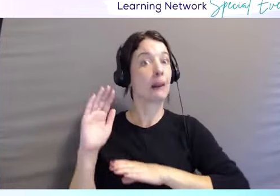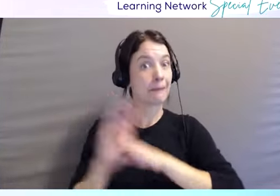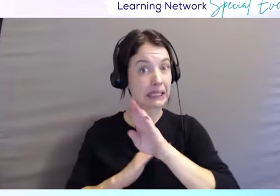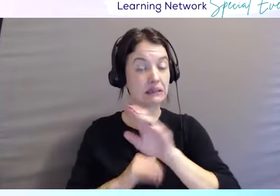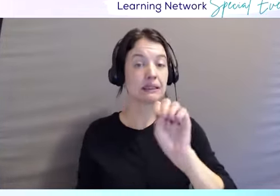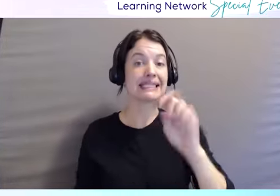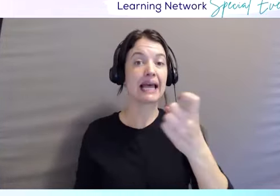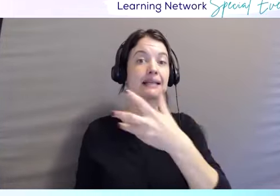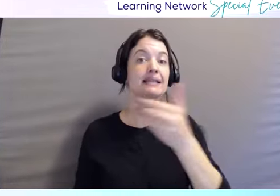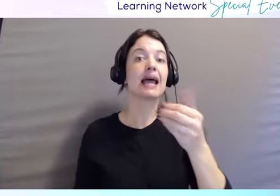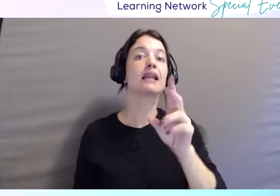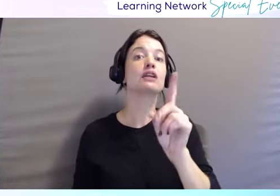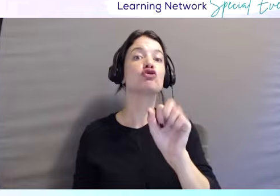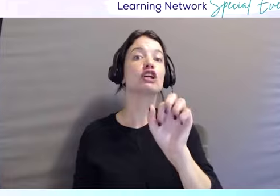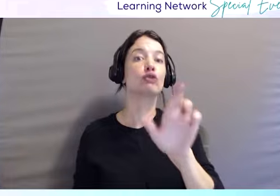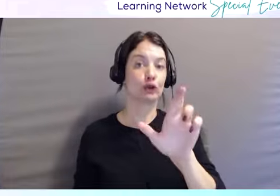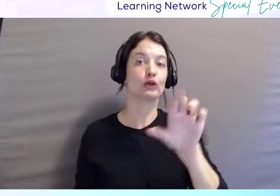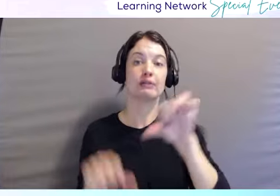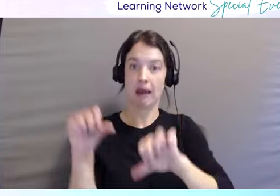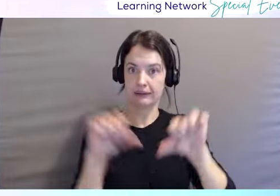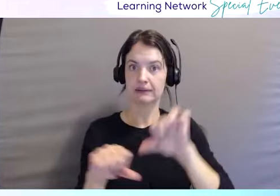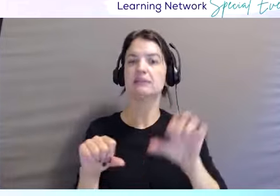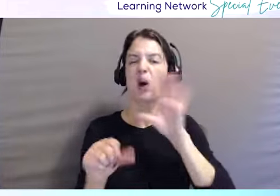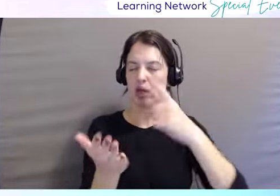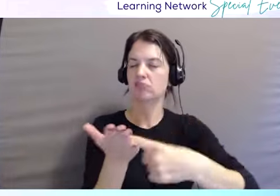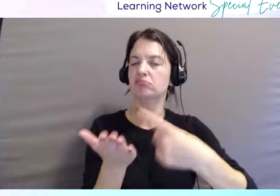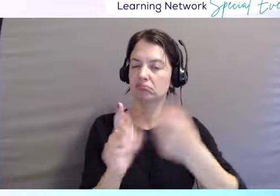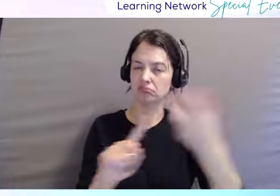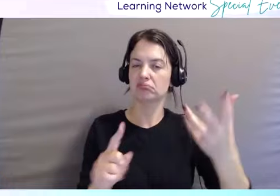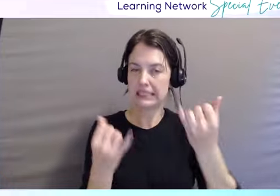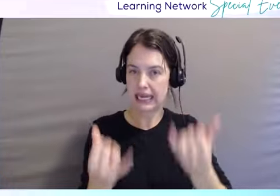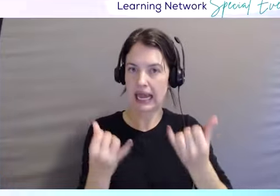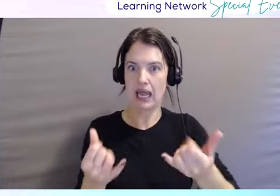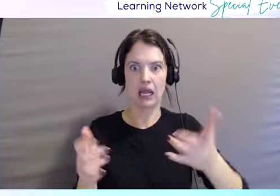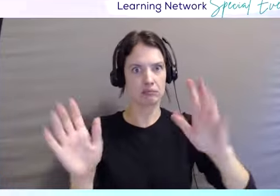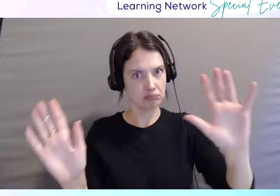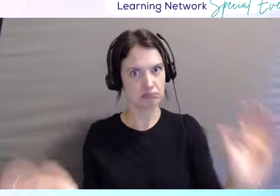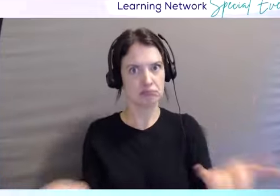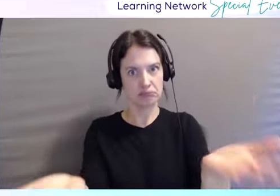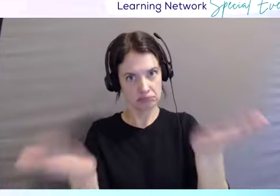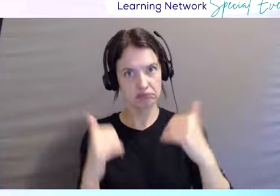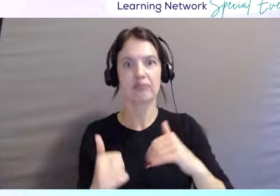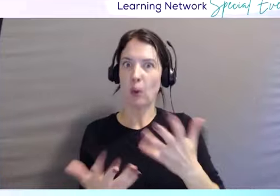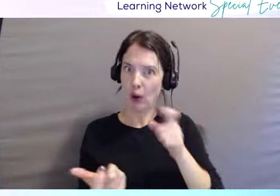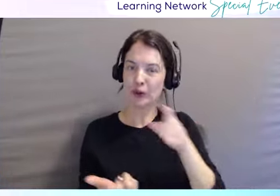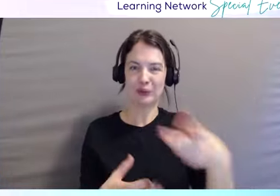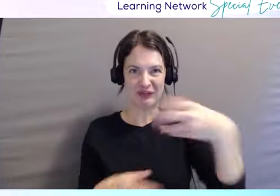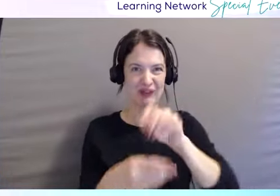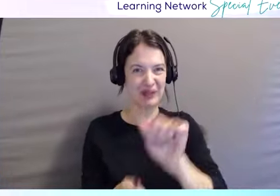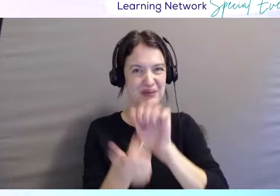the evidence from that area today. And we encourage all of you to take that approach as well. And what that